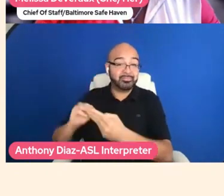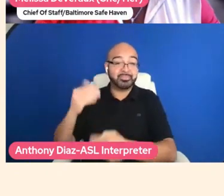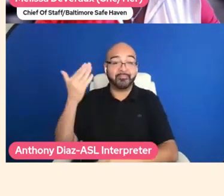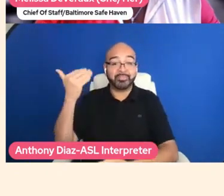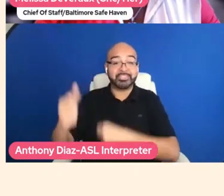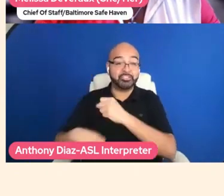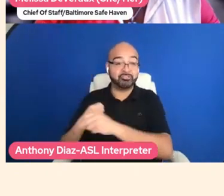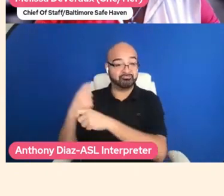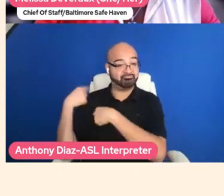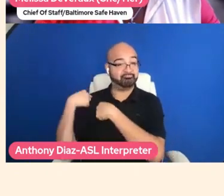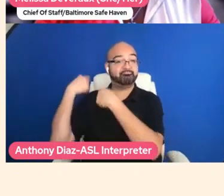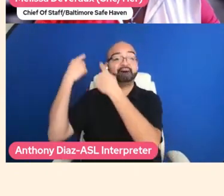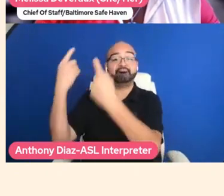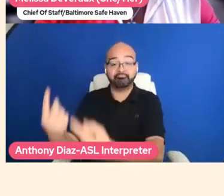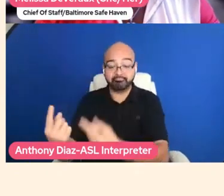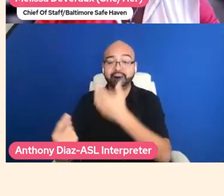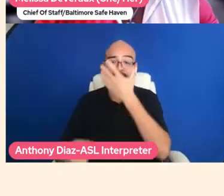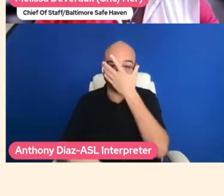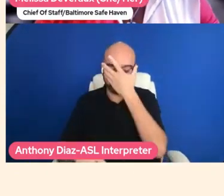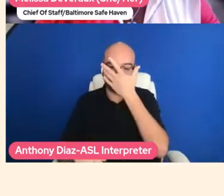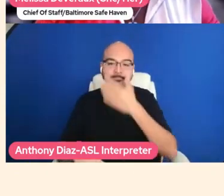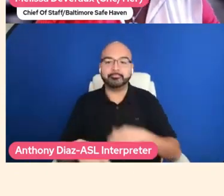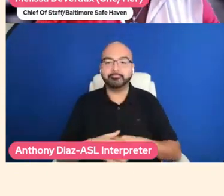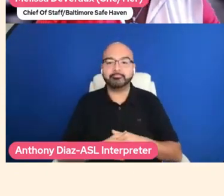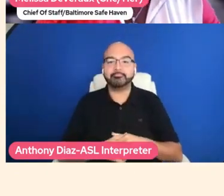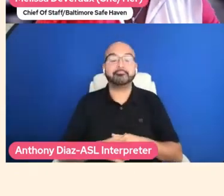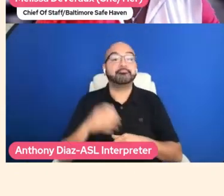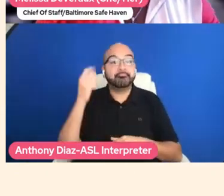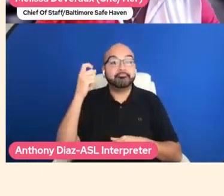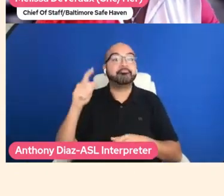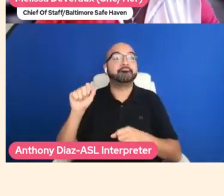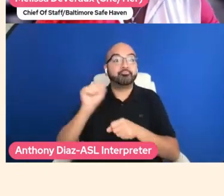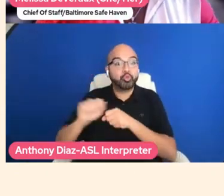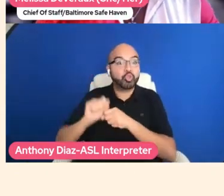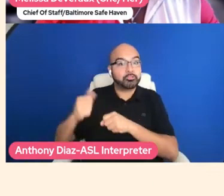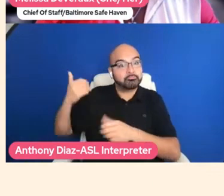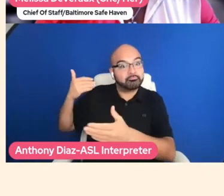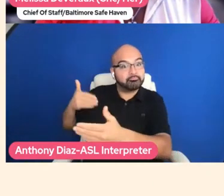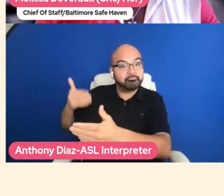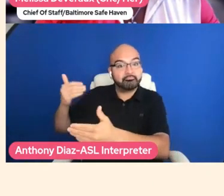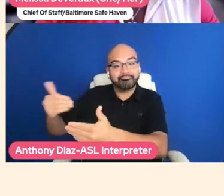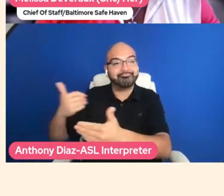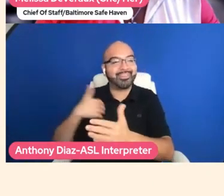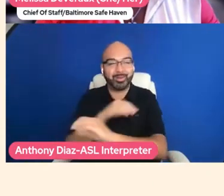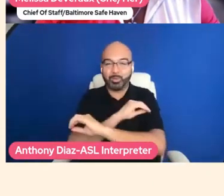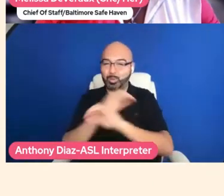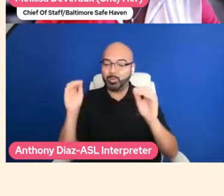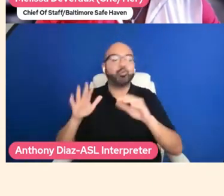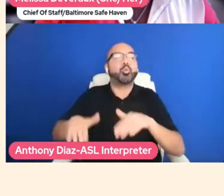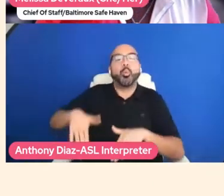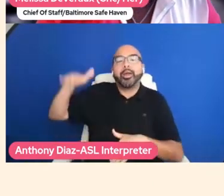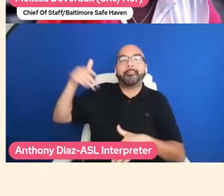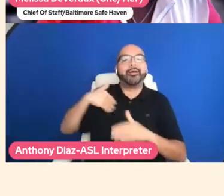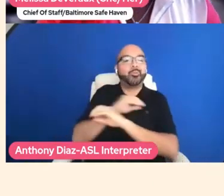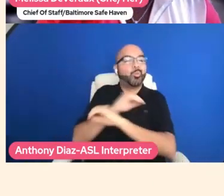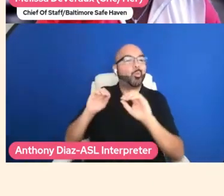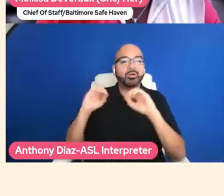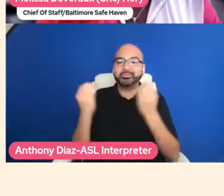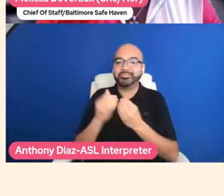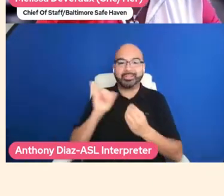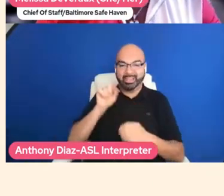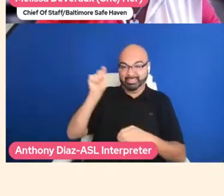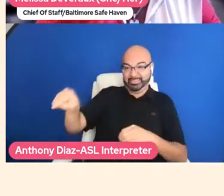now. Coming up, I did not have organizations like this to cater to my needs.